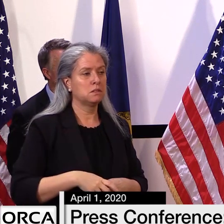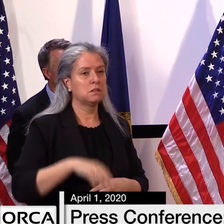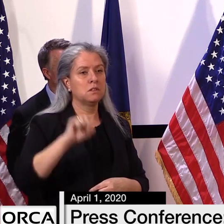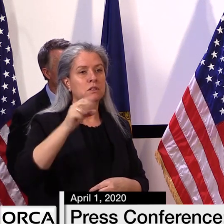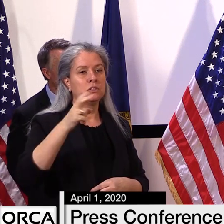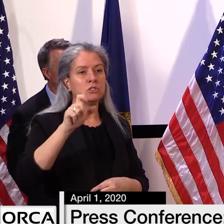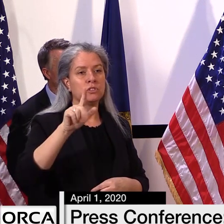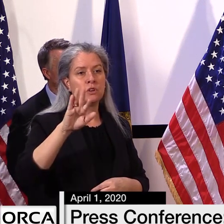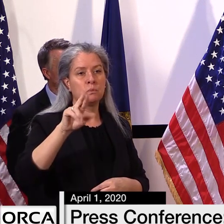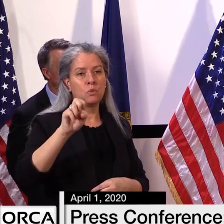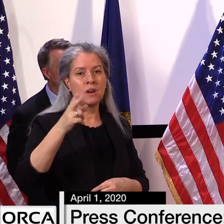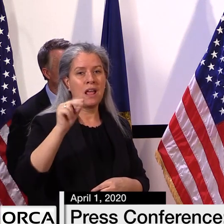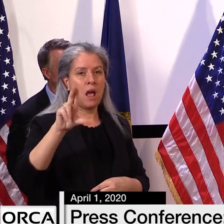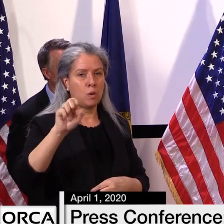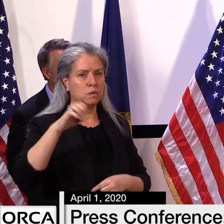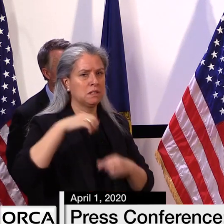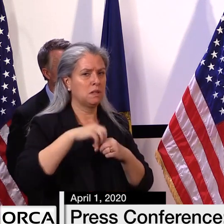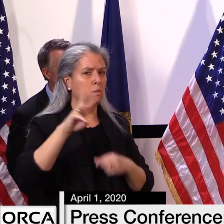Shelburne House in Williston,